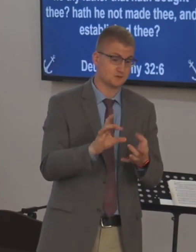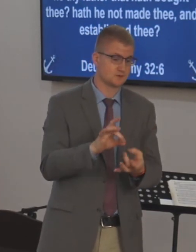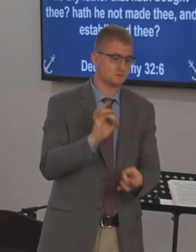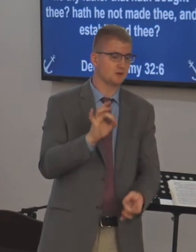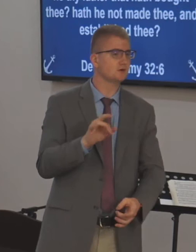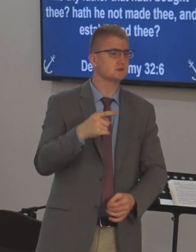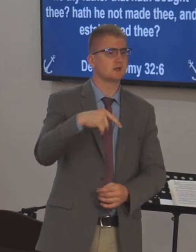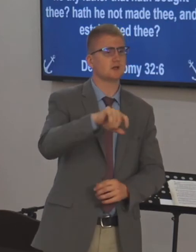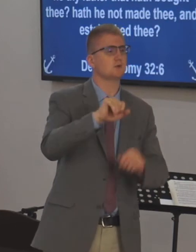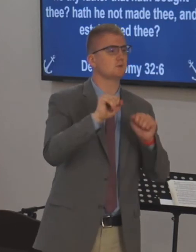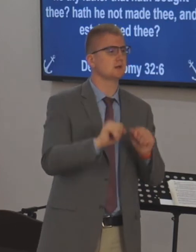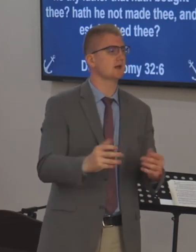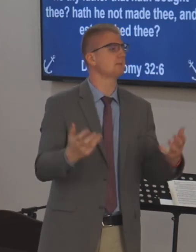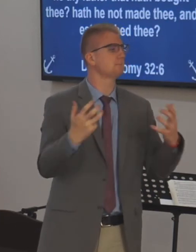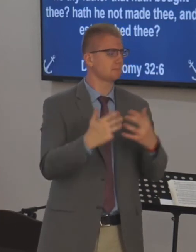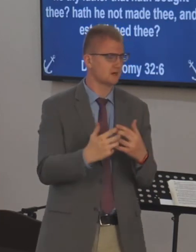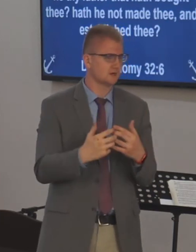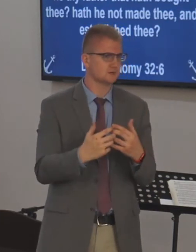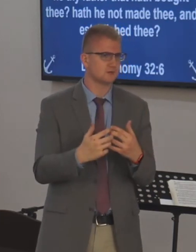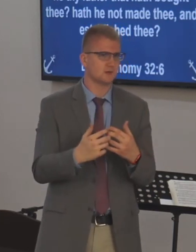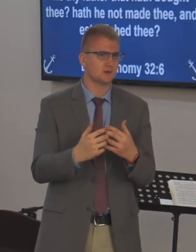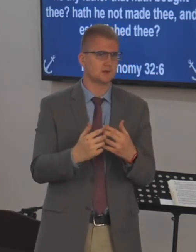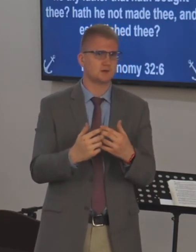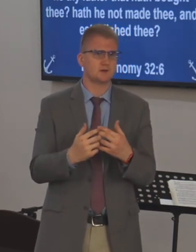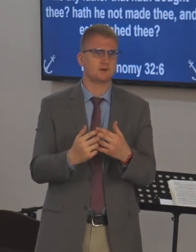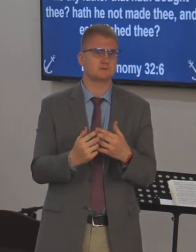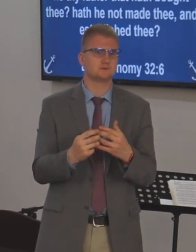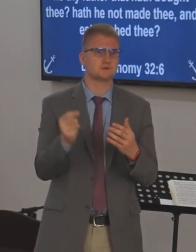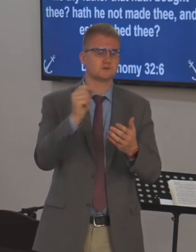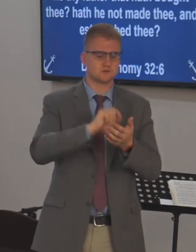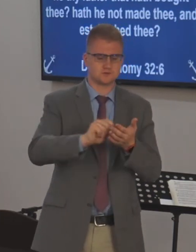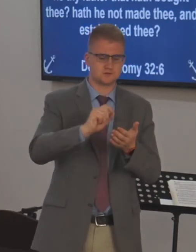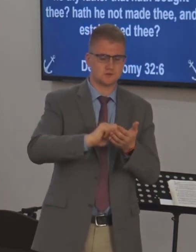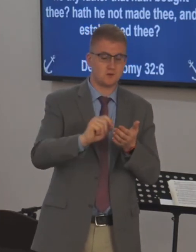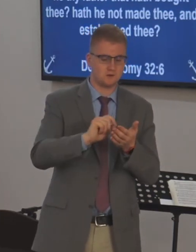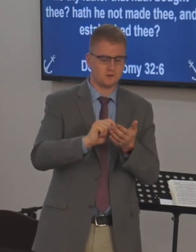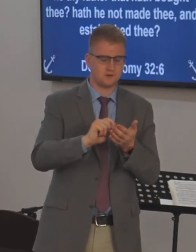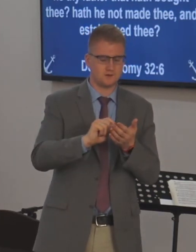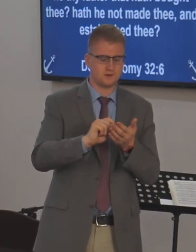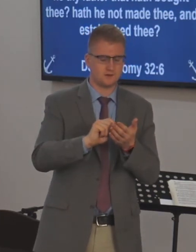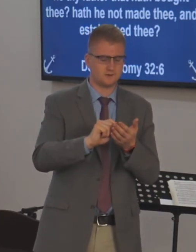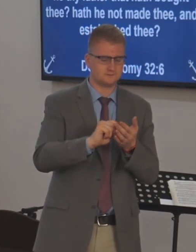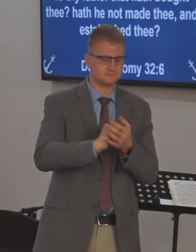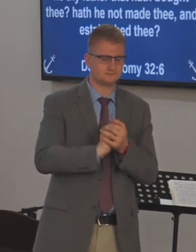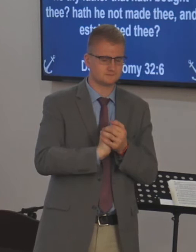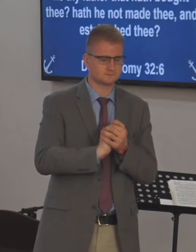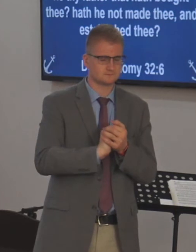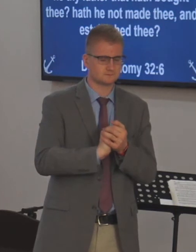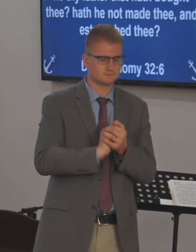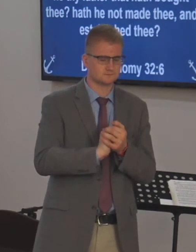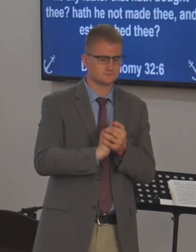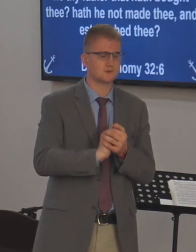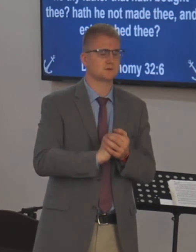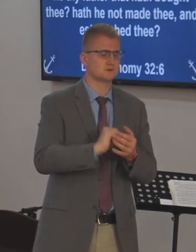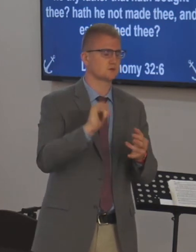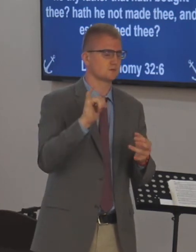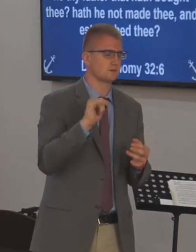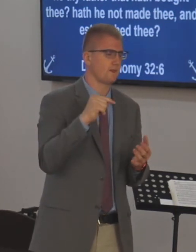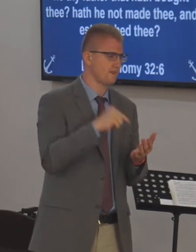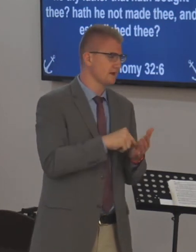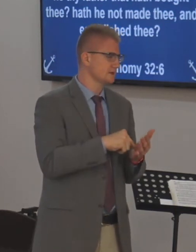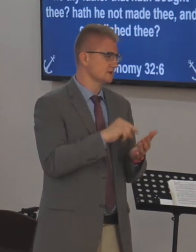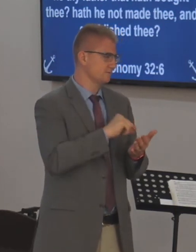look at this as the fact that this song is applicable to today, because that same stuff is going on here